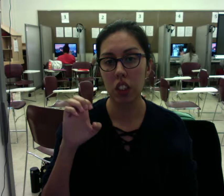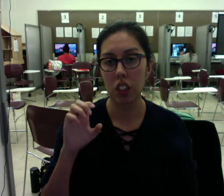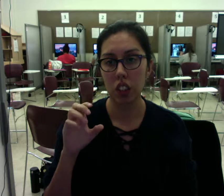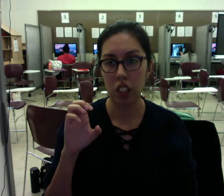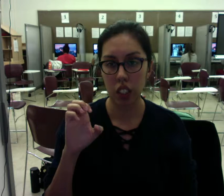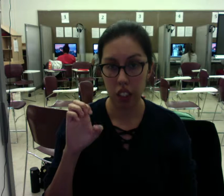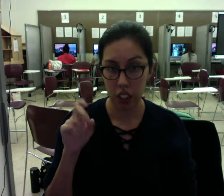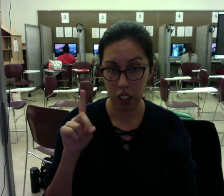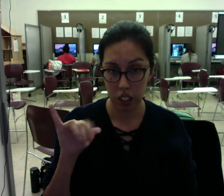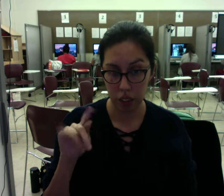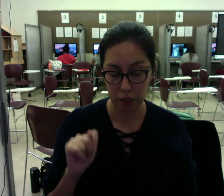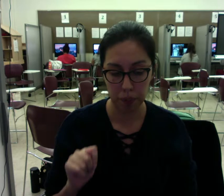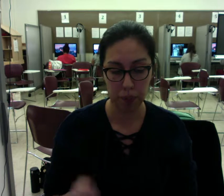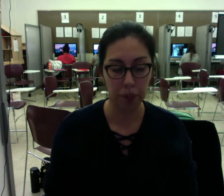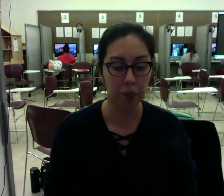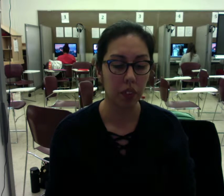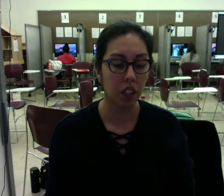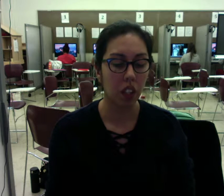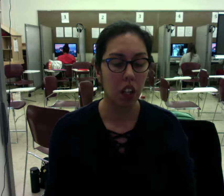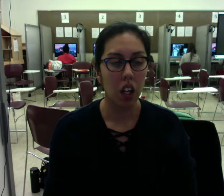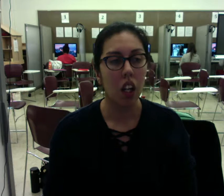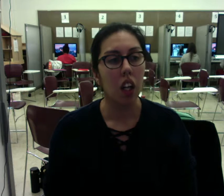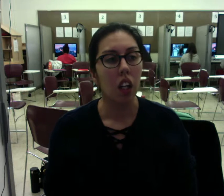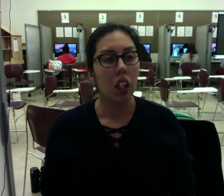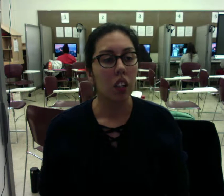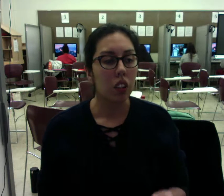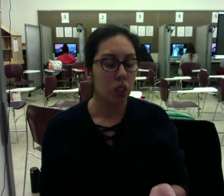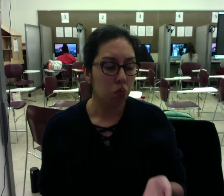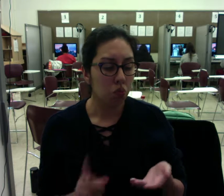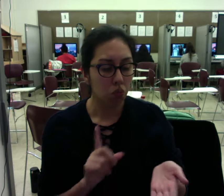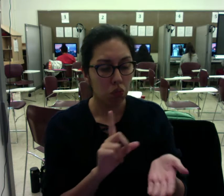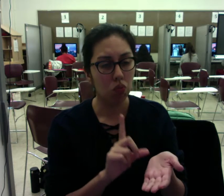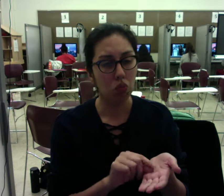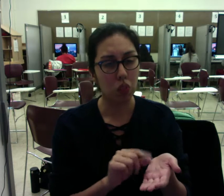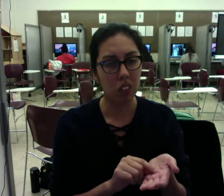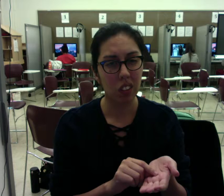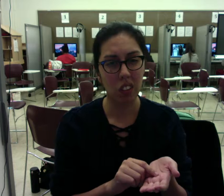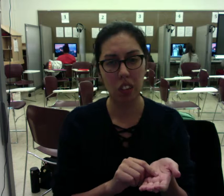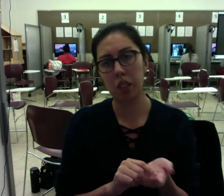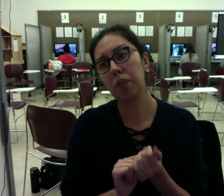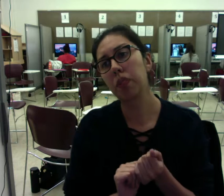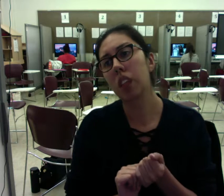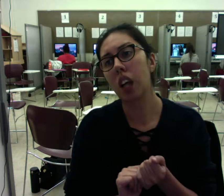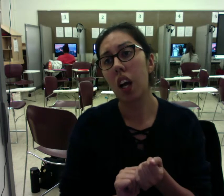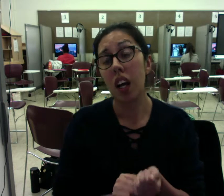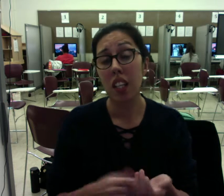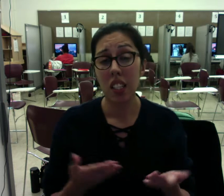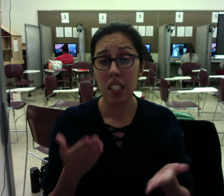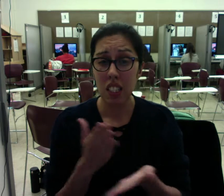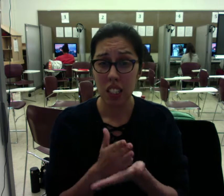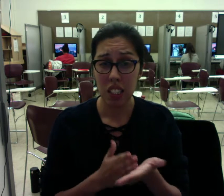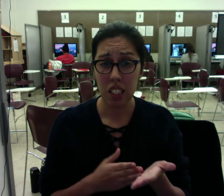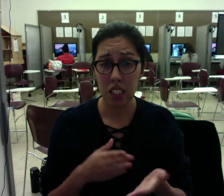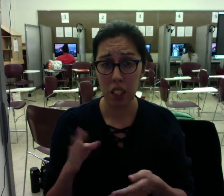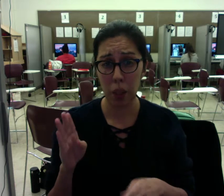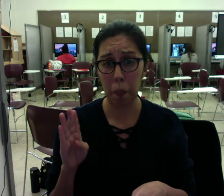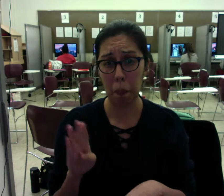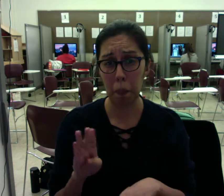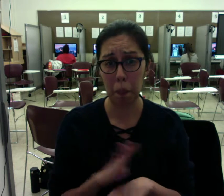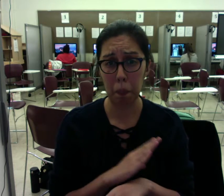error. Then you go to the printer, if that's where you do it. Some corporations now do not actually print their checks in their own place of business. They'll often have